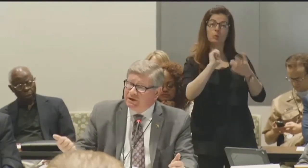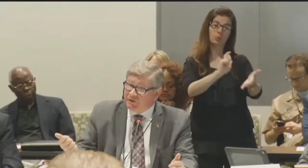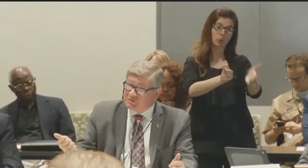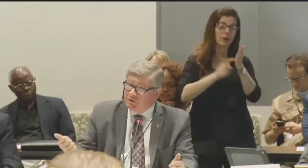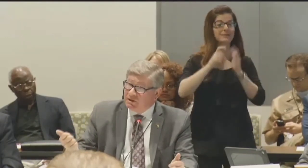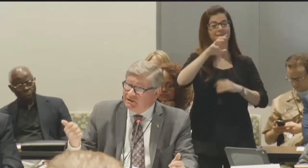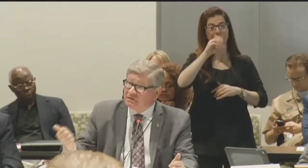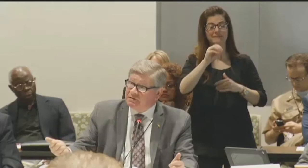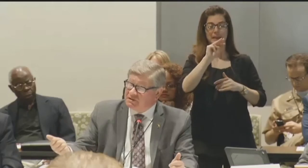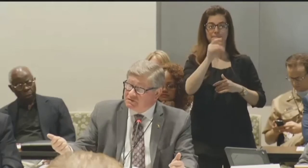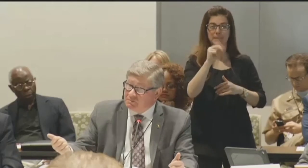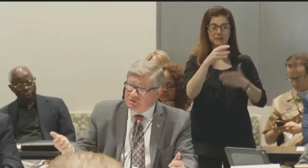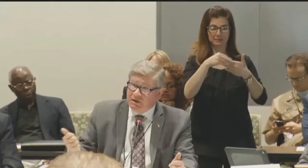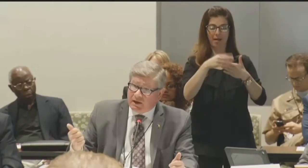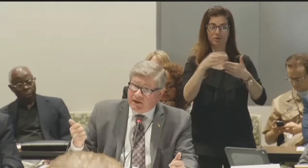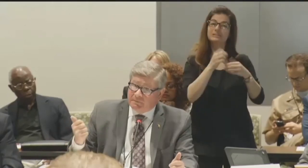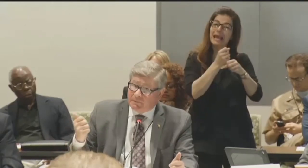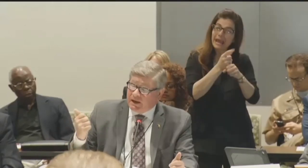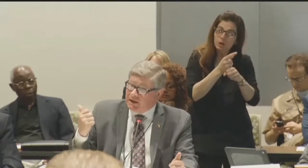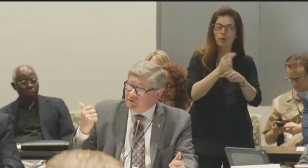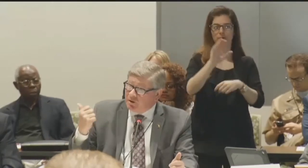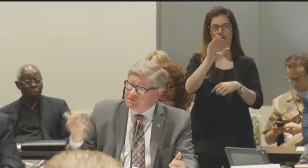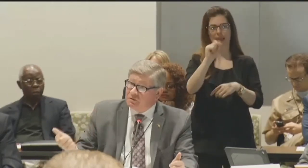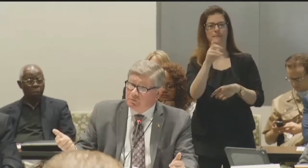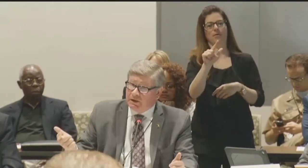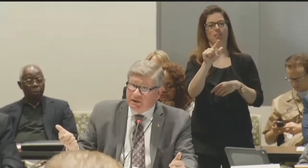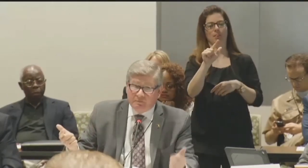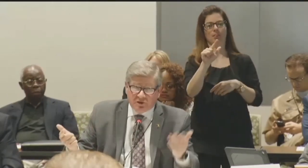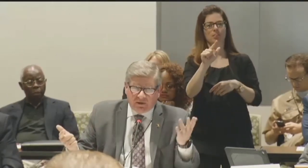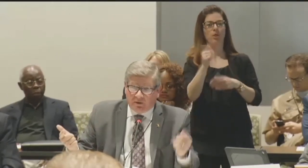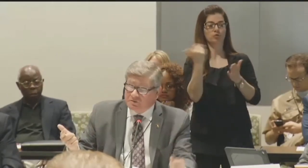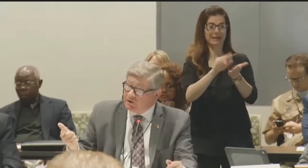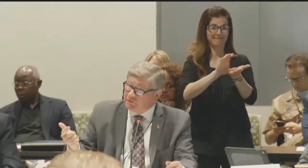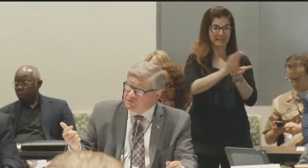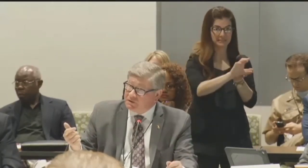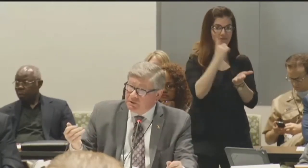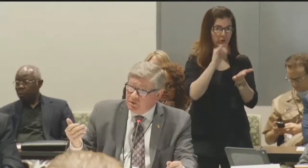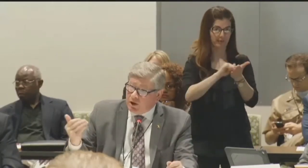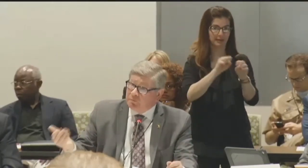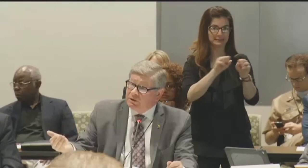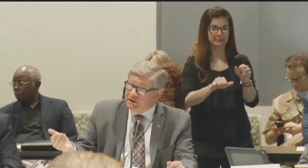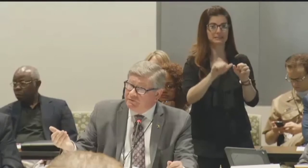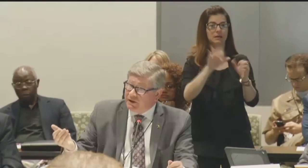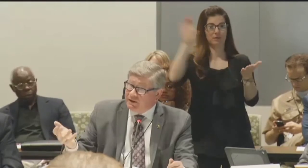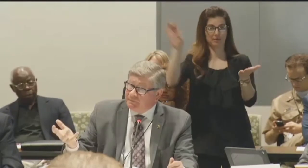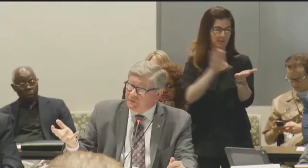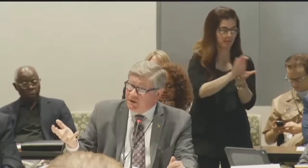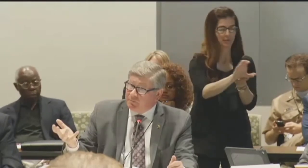capital reinvestment into the systems. And also, John also referenced the water